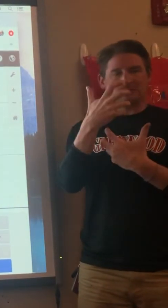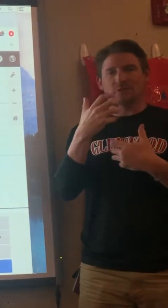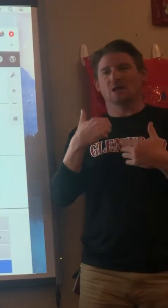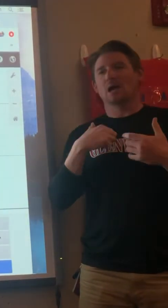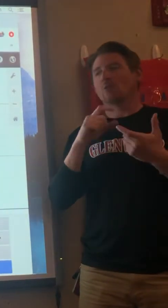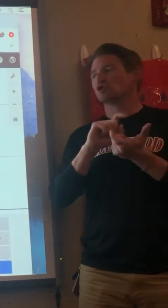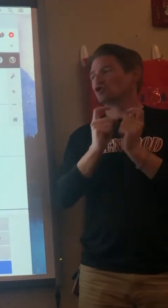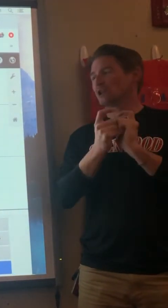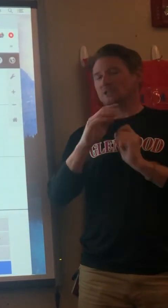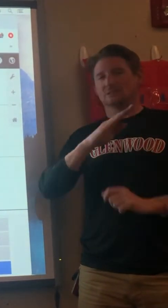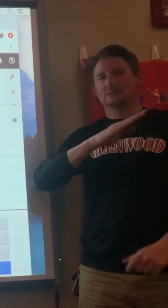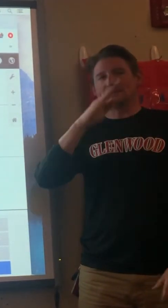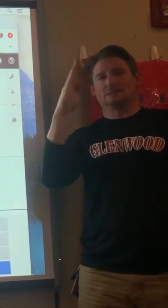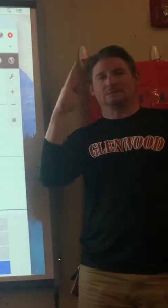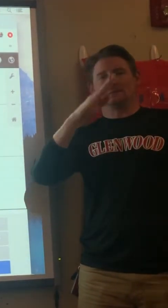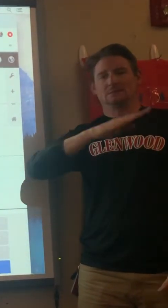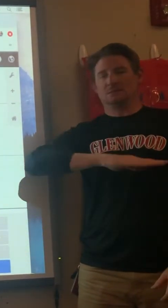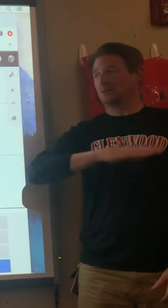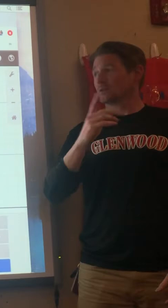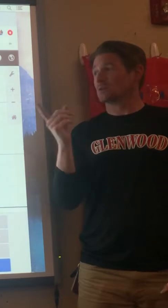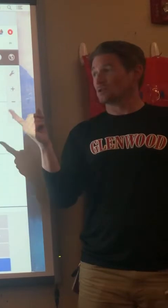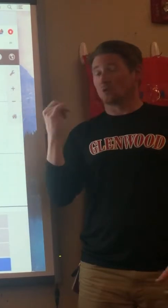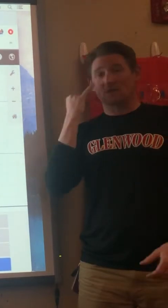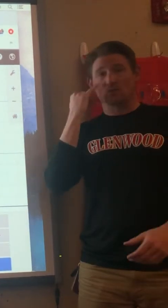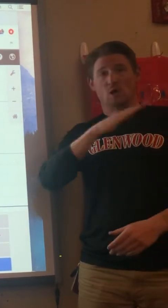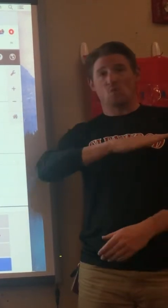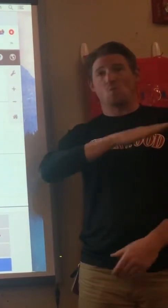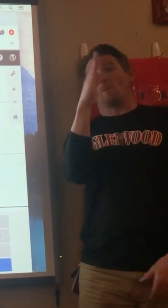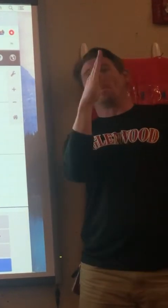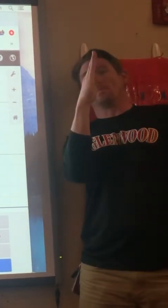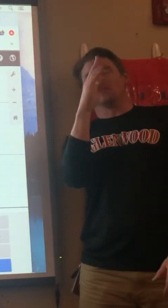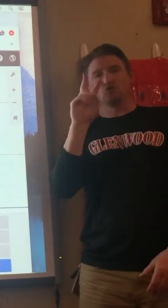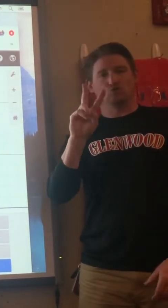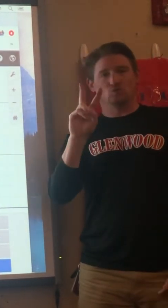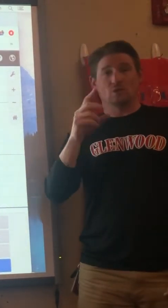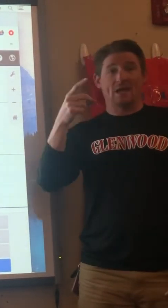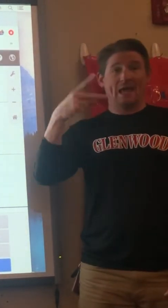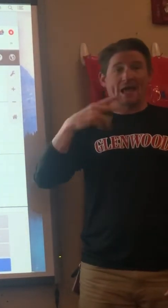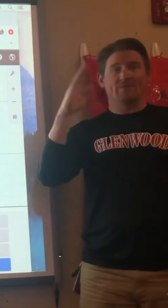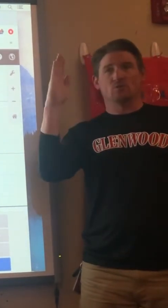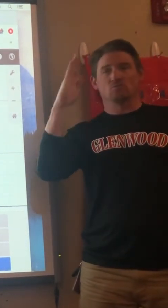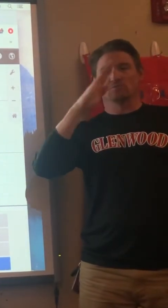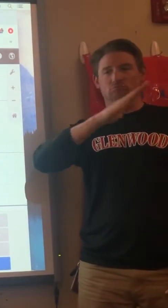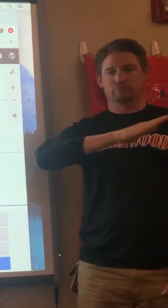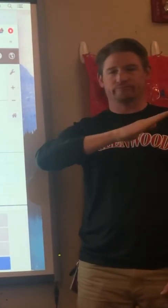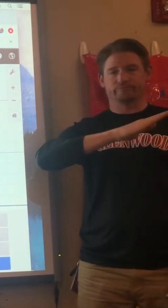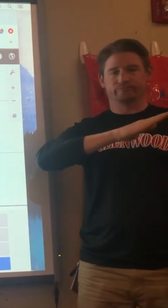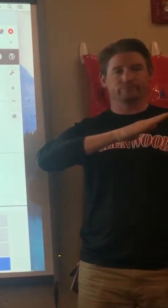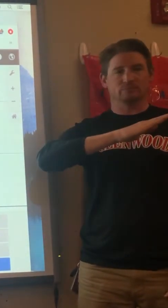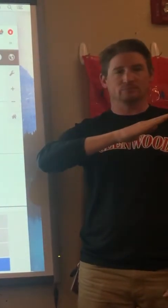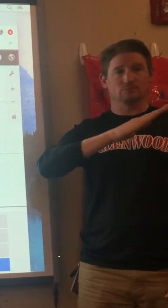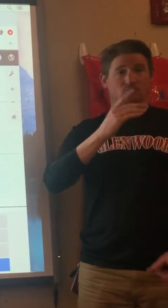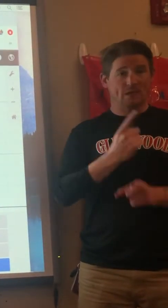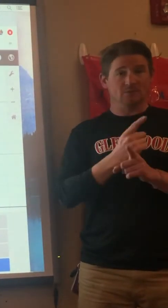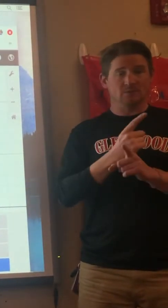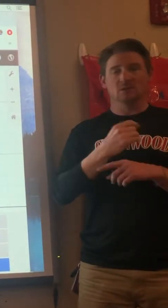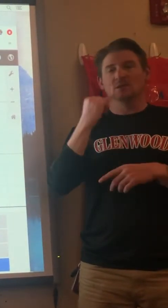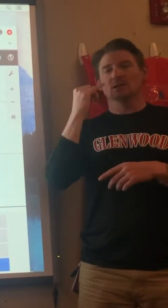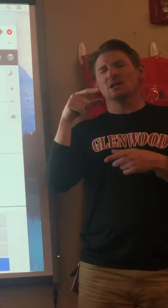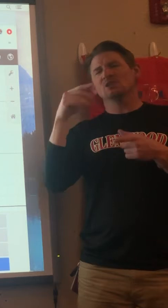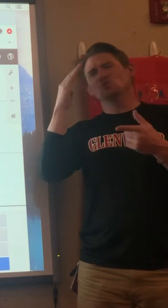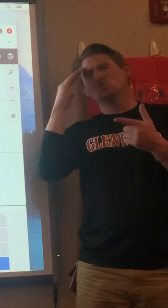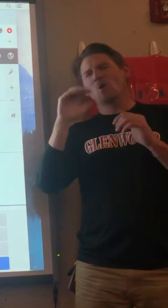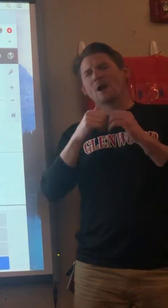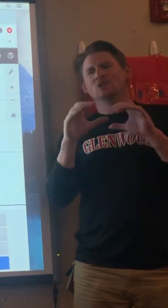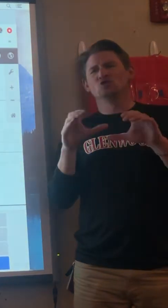steepness. So you could put a 2 in front of here if you want it to be steeper. You could put a 1/2 in there if you want it to be like flatter, right? And you guys know